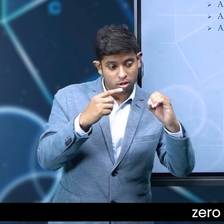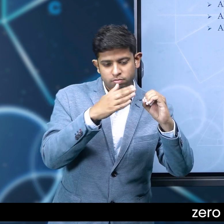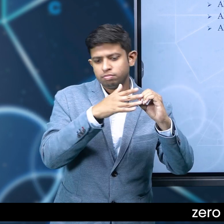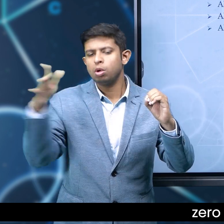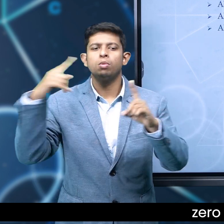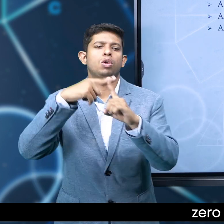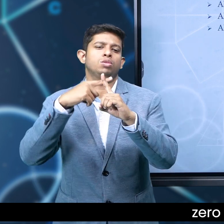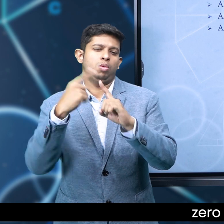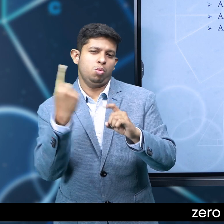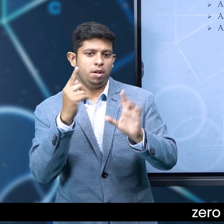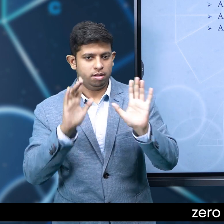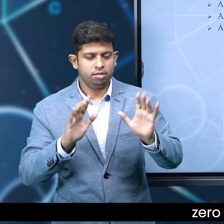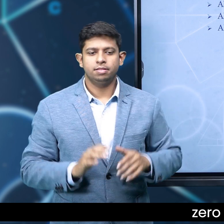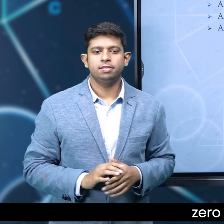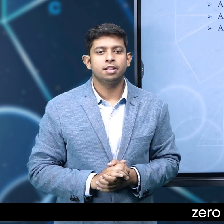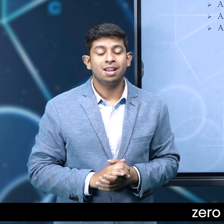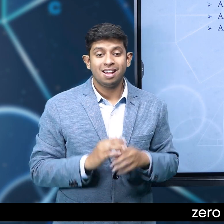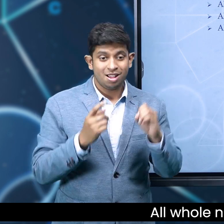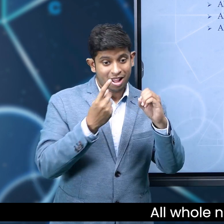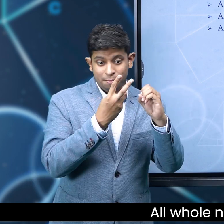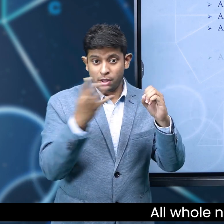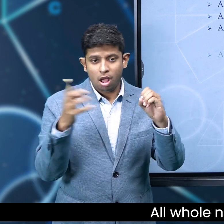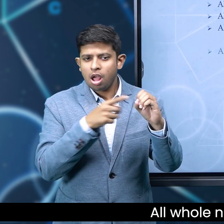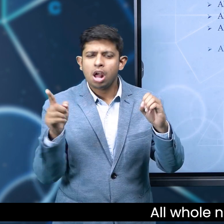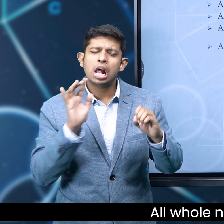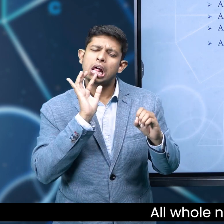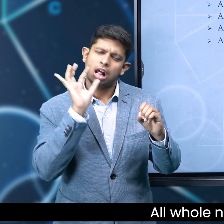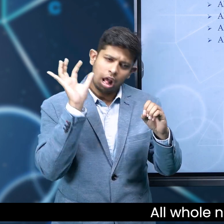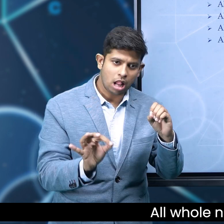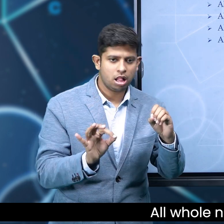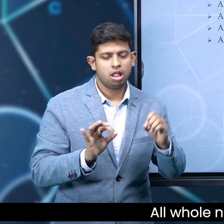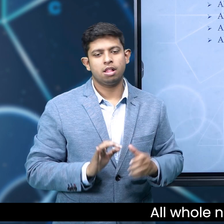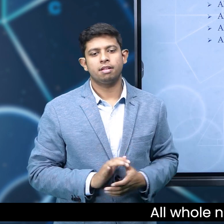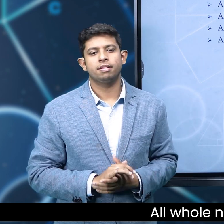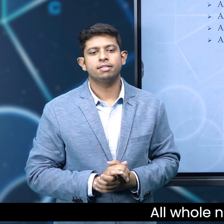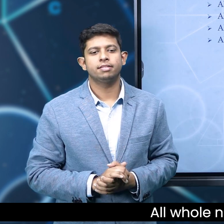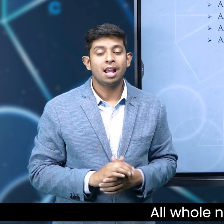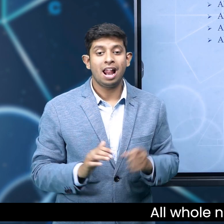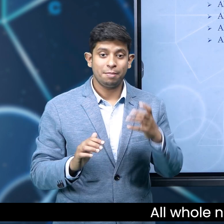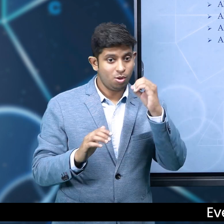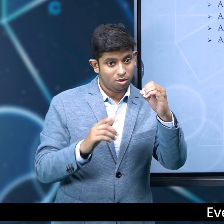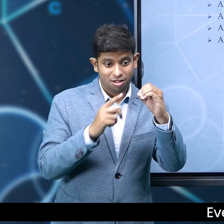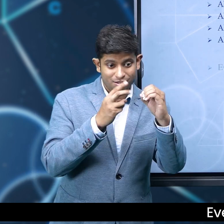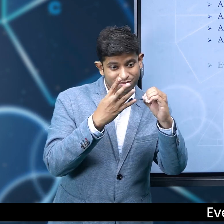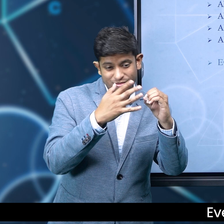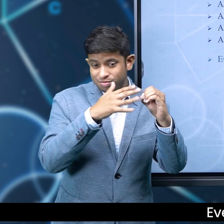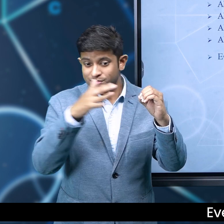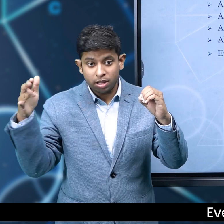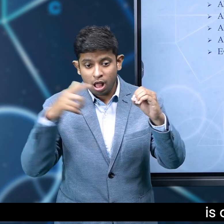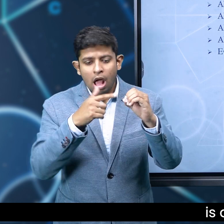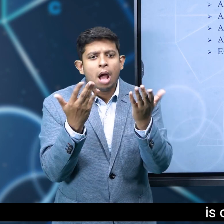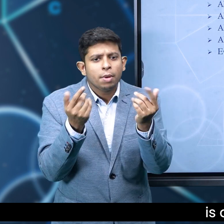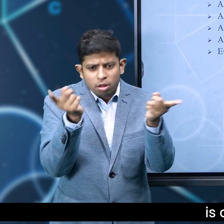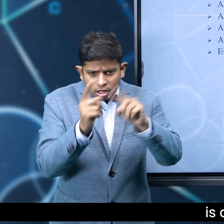numbers. All whole numbers are real numbers. Every whole number is a rational